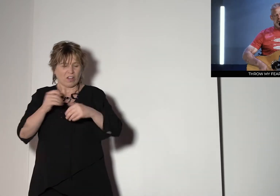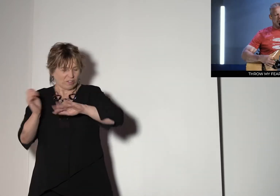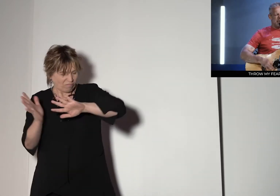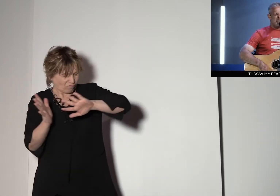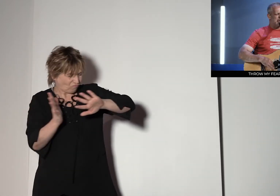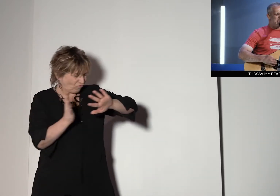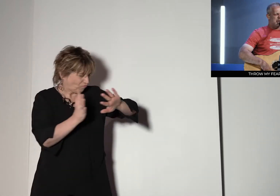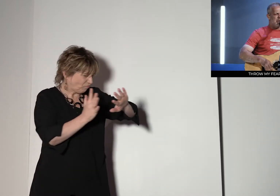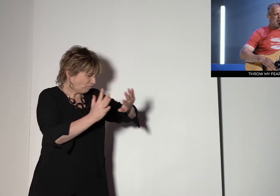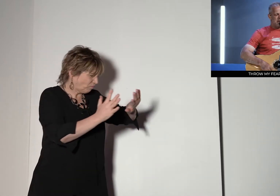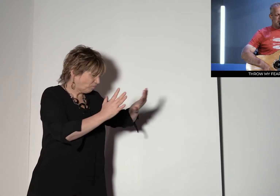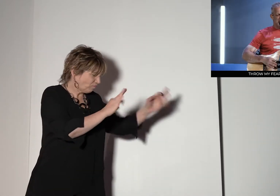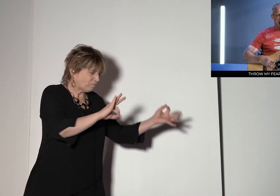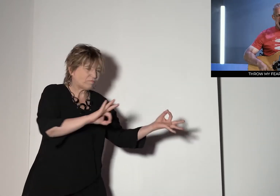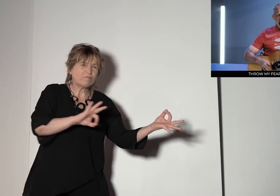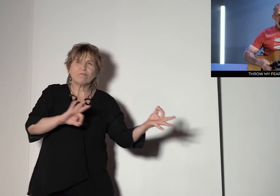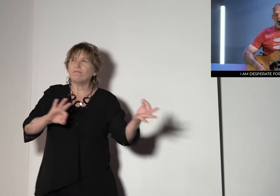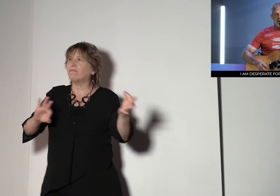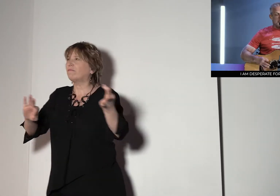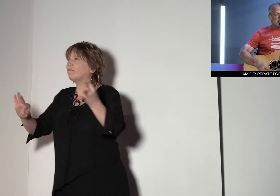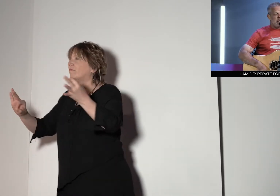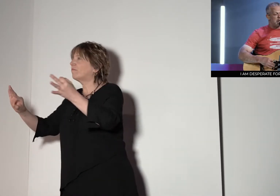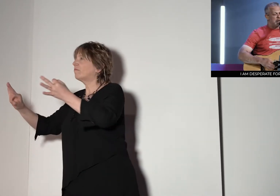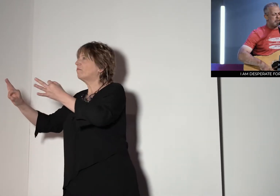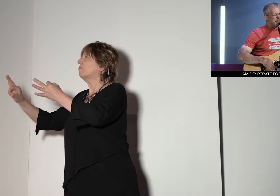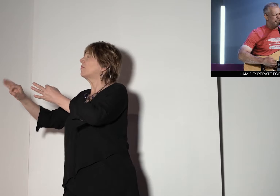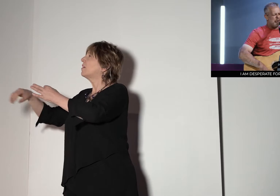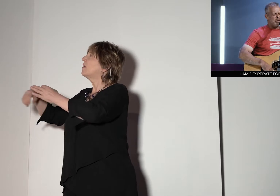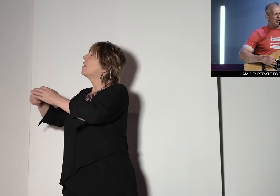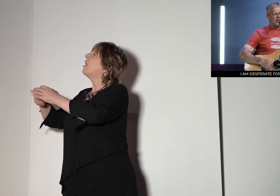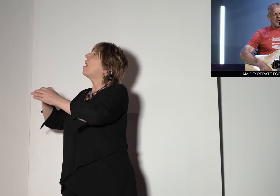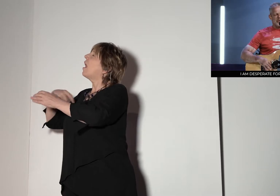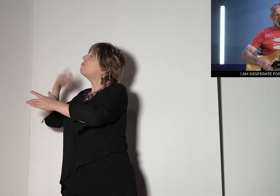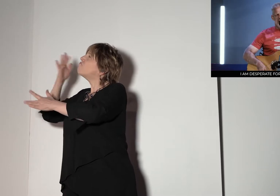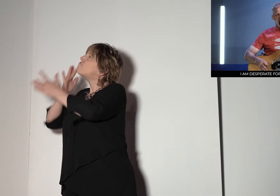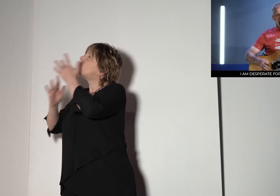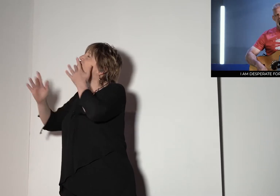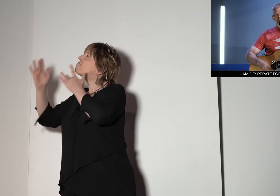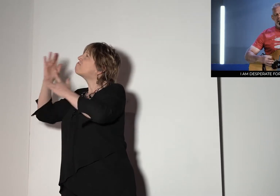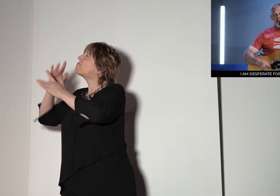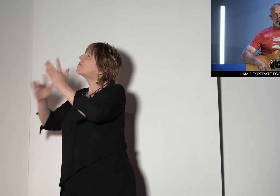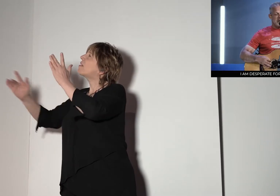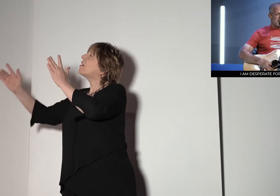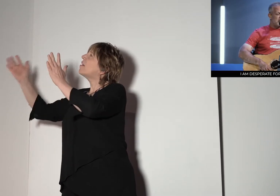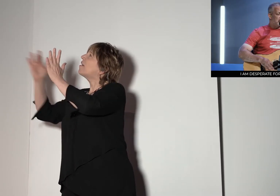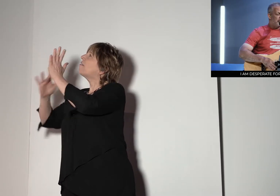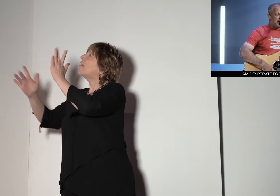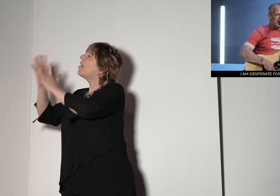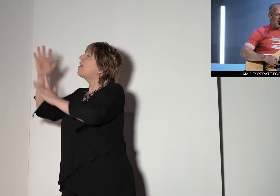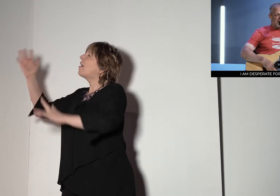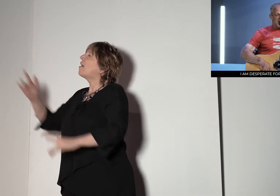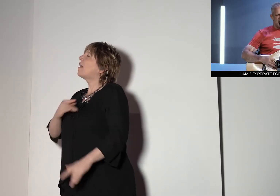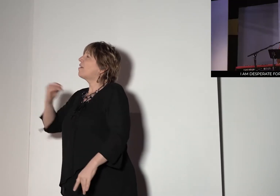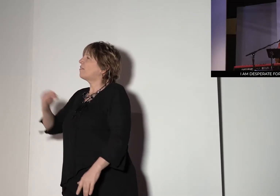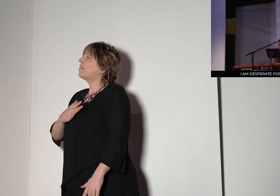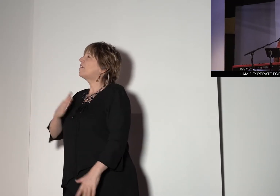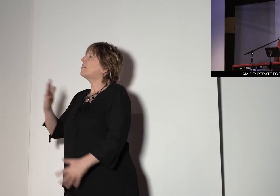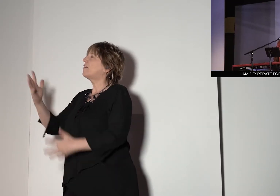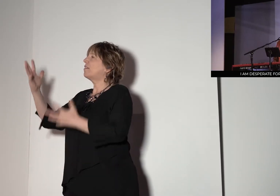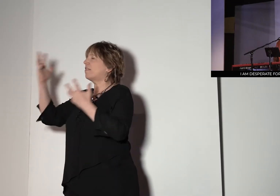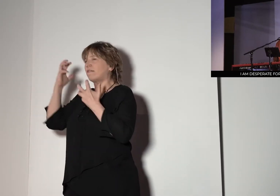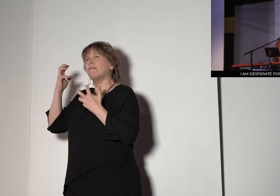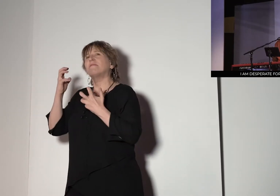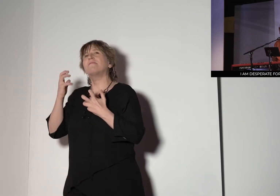fears into the wind. I'm desperate for a touch of heaven.